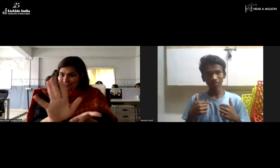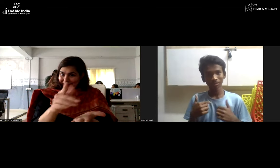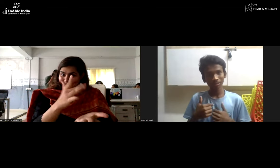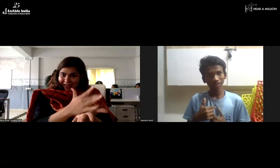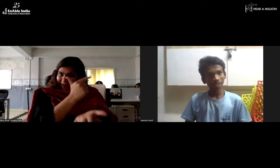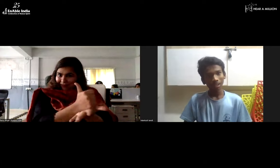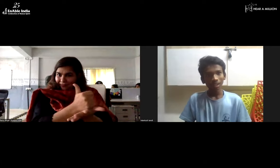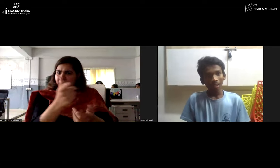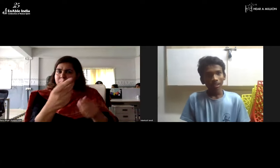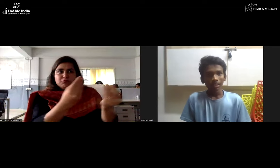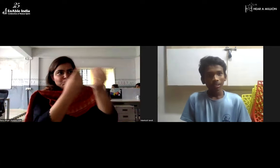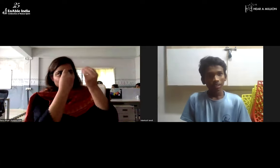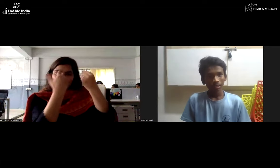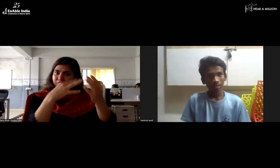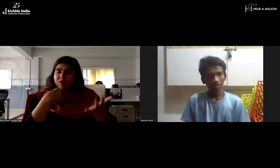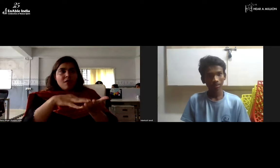Yes, yes.